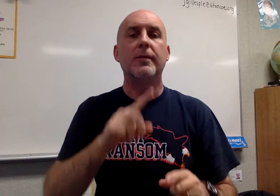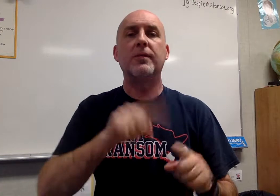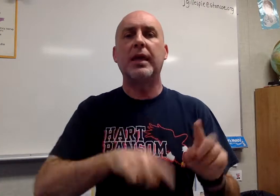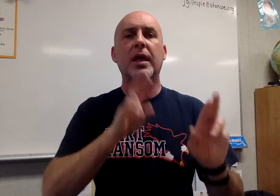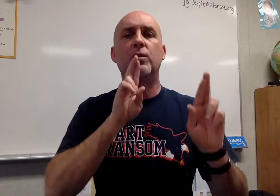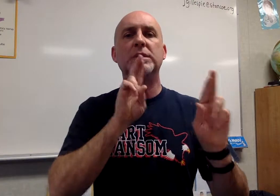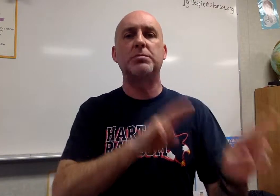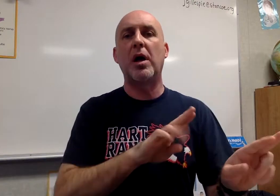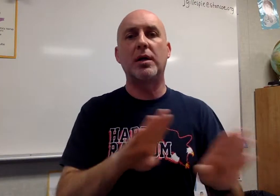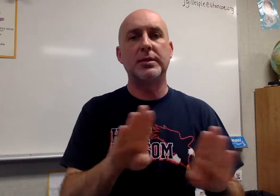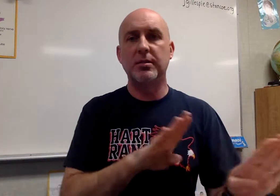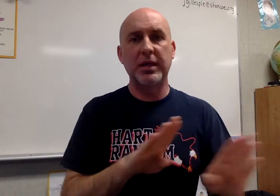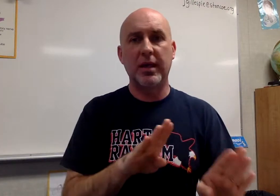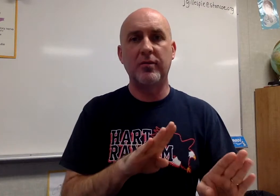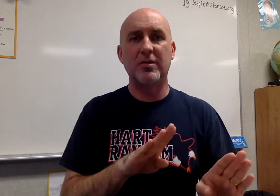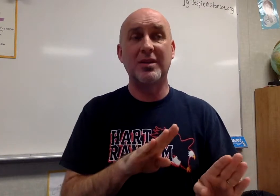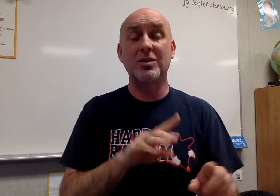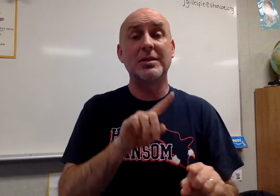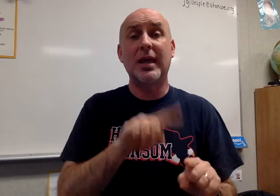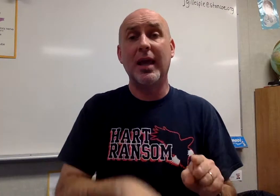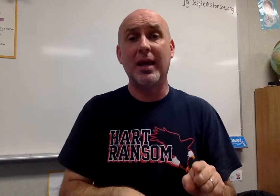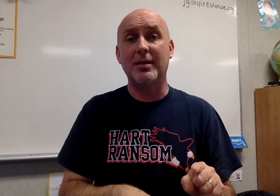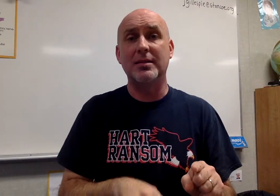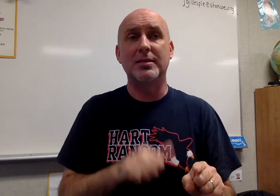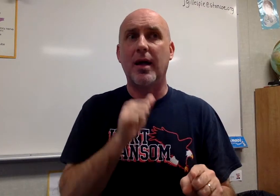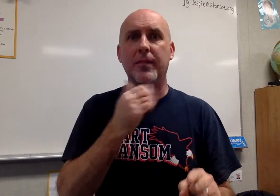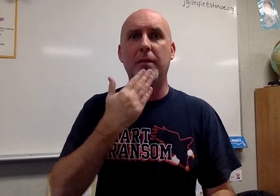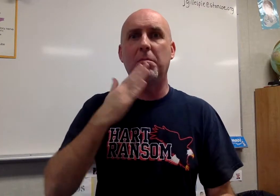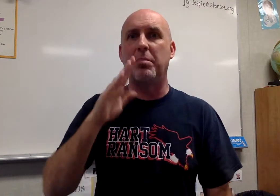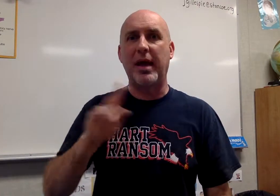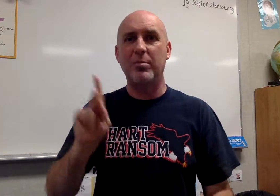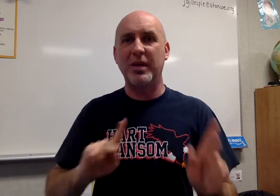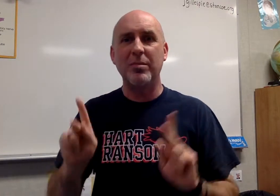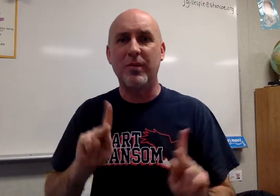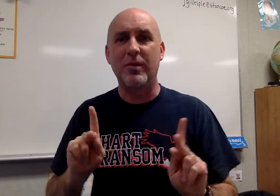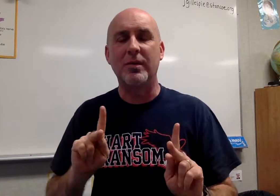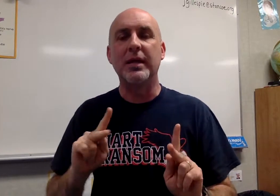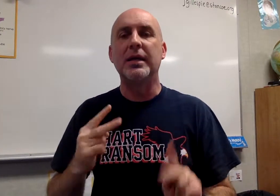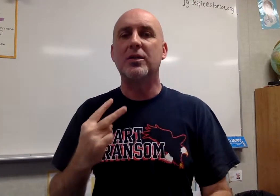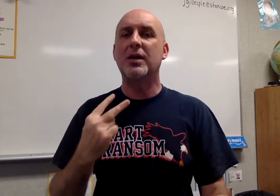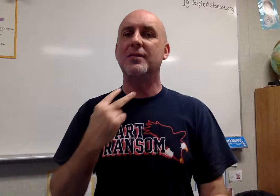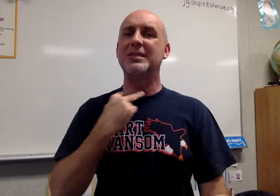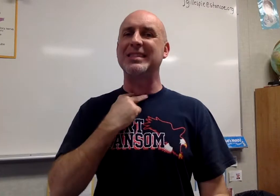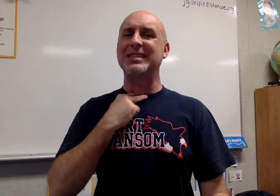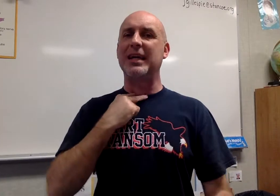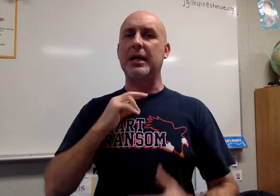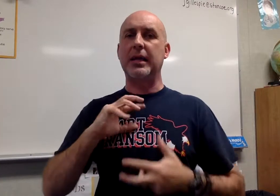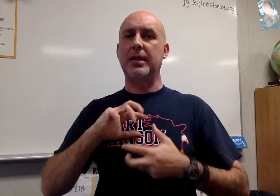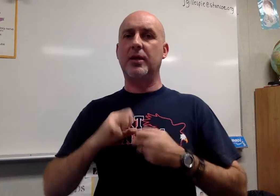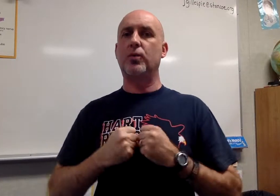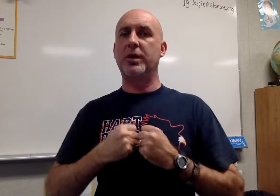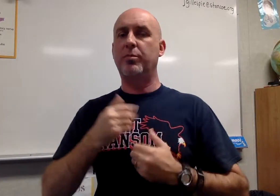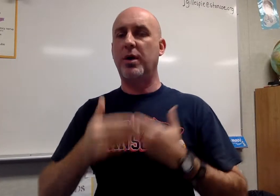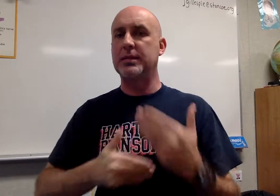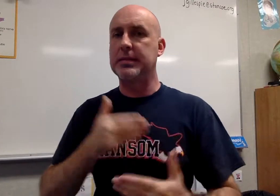They can't respond to the behavior. They just can't. It's not they're bad people. They're kind of stuck in that grief process,